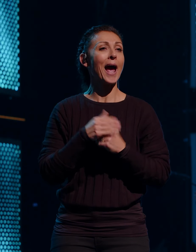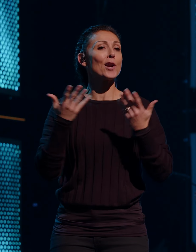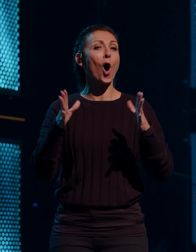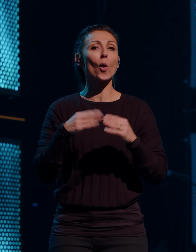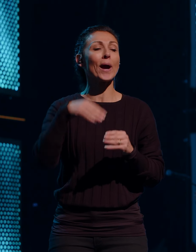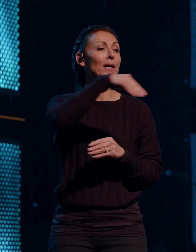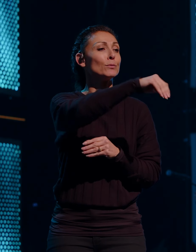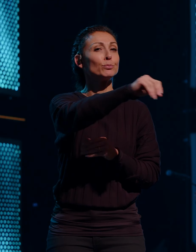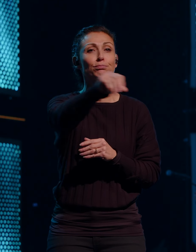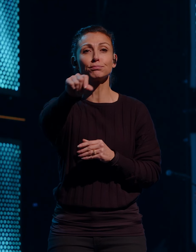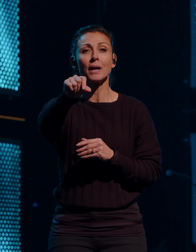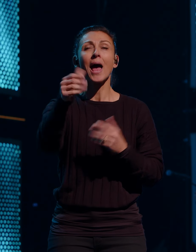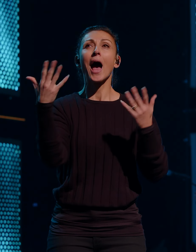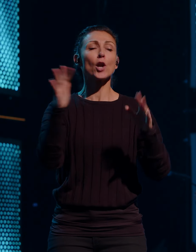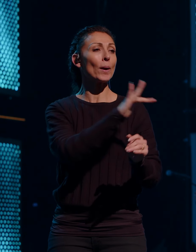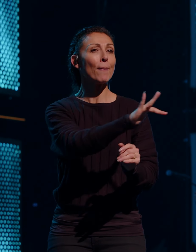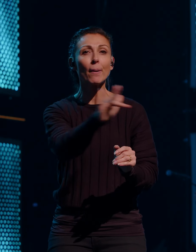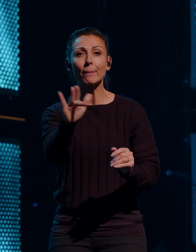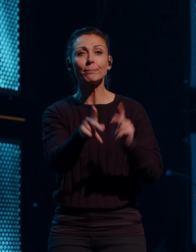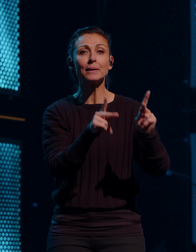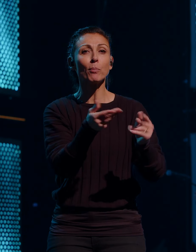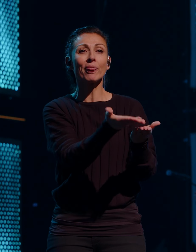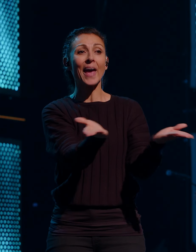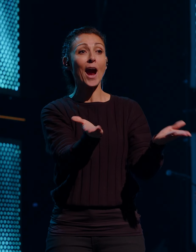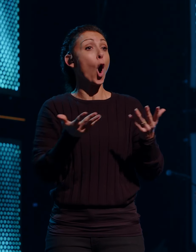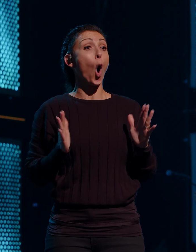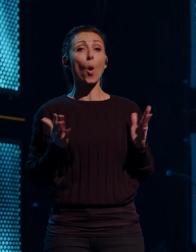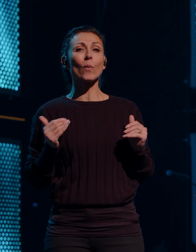minds because I think a lot of us were nervous to share the gospel with people.